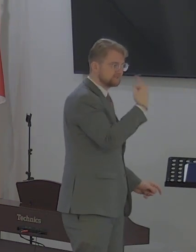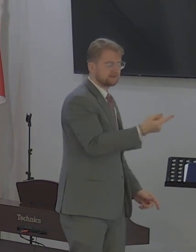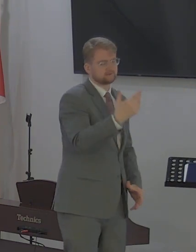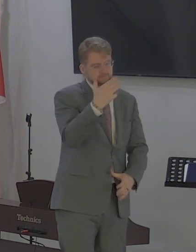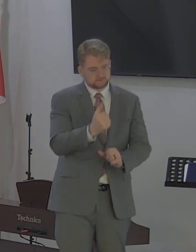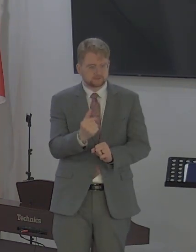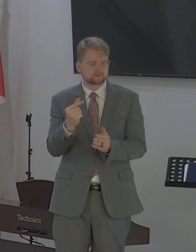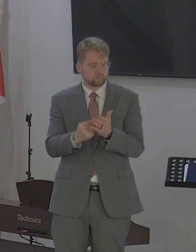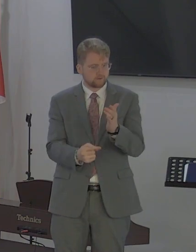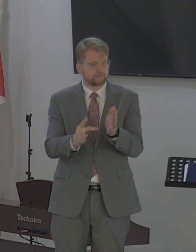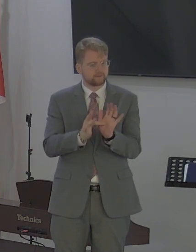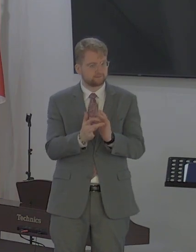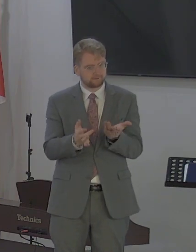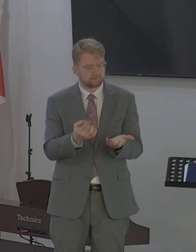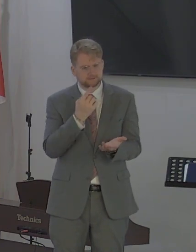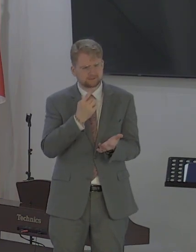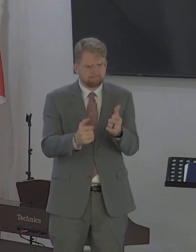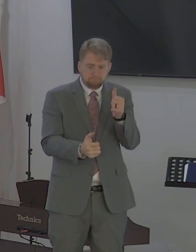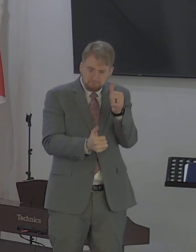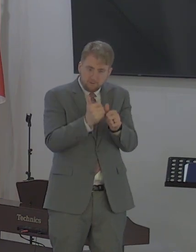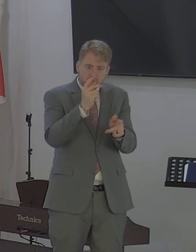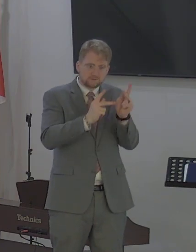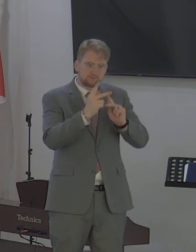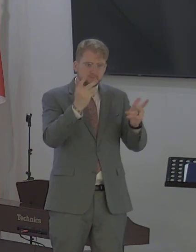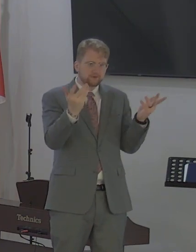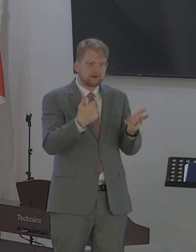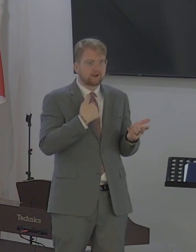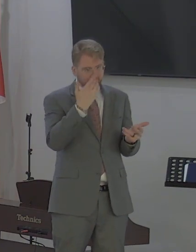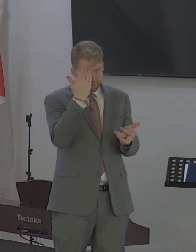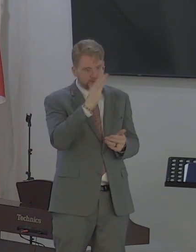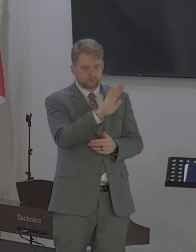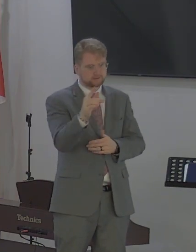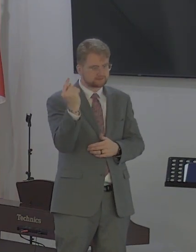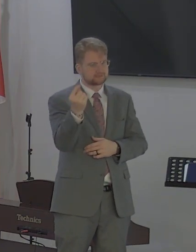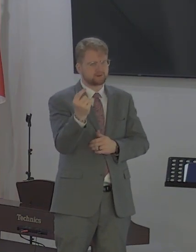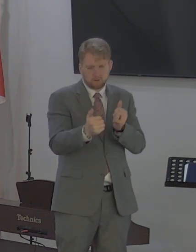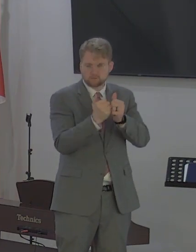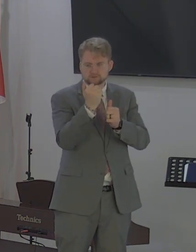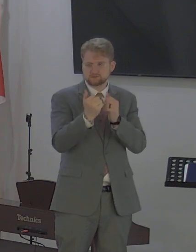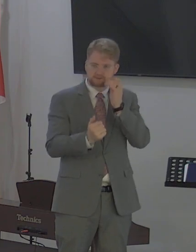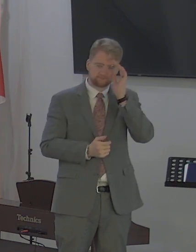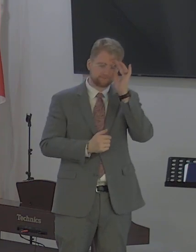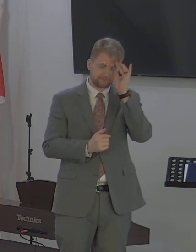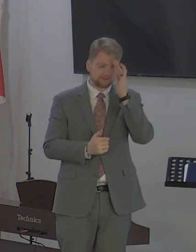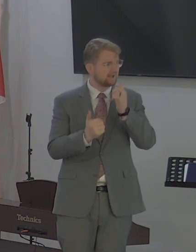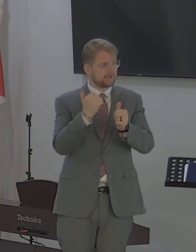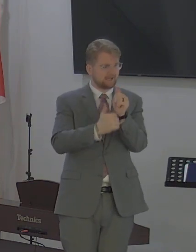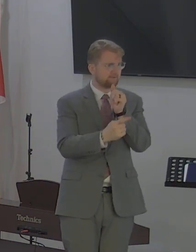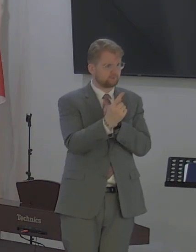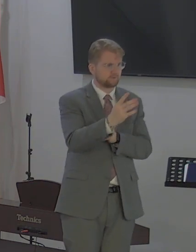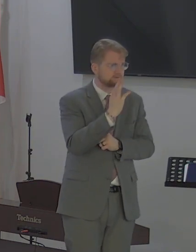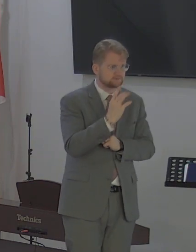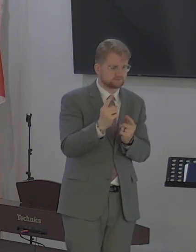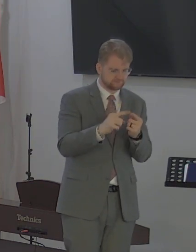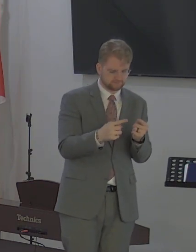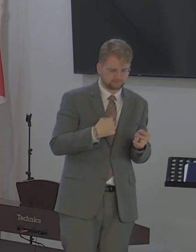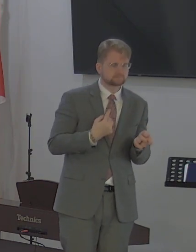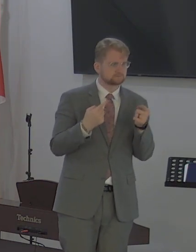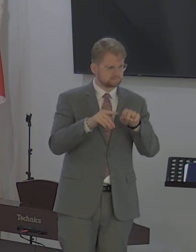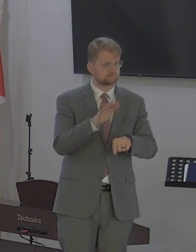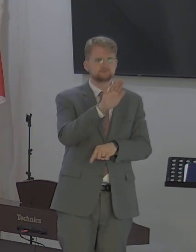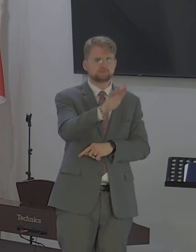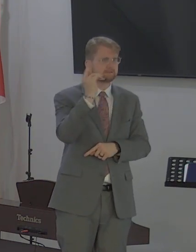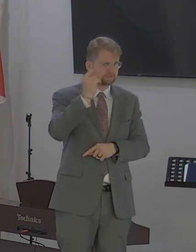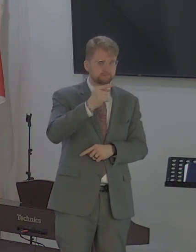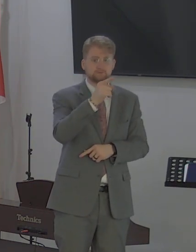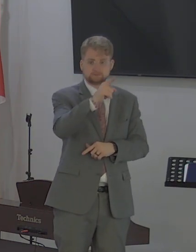Now, most everybody in here, I know your testimony. So we're there. Everybody that says, talk to me according to your testimony, you